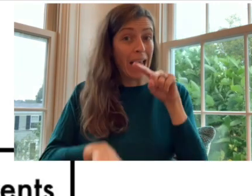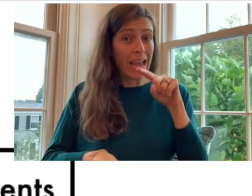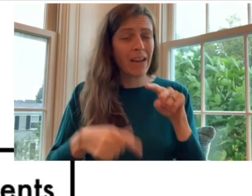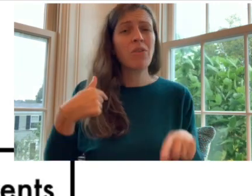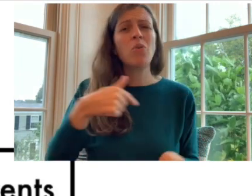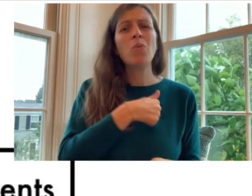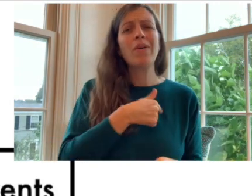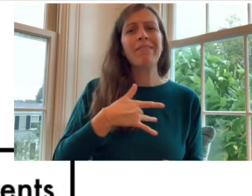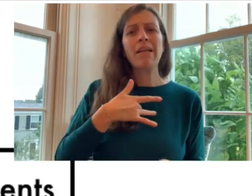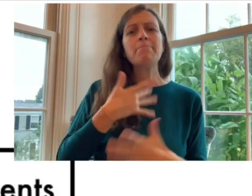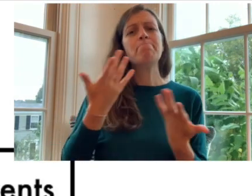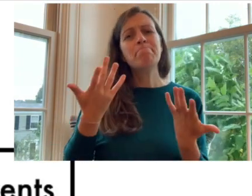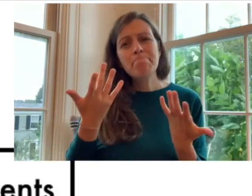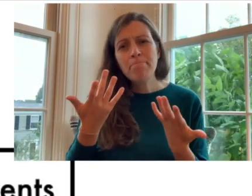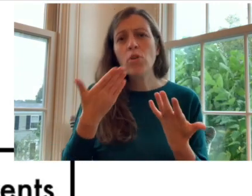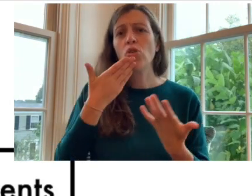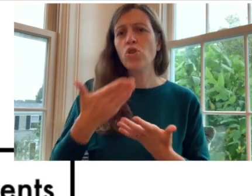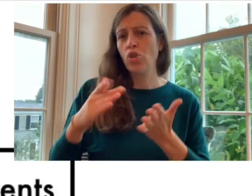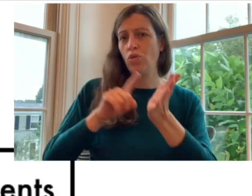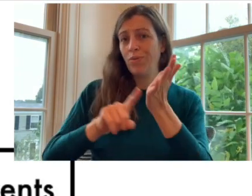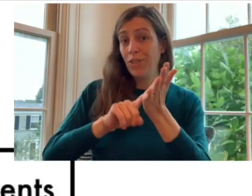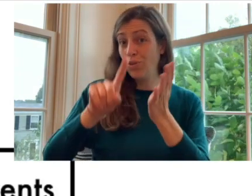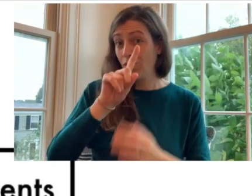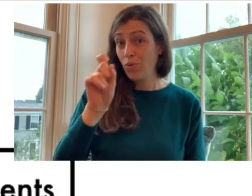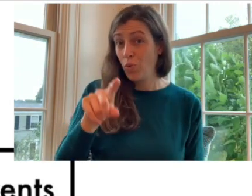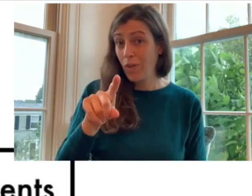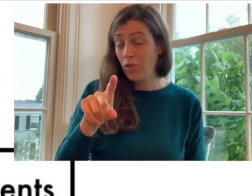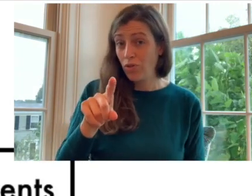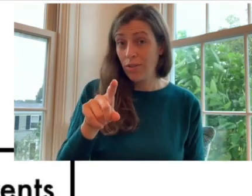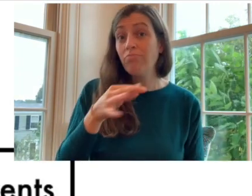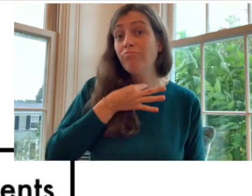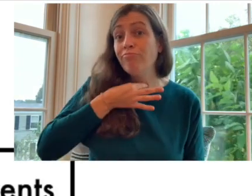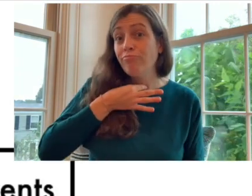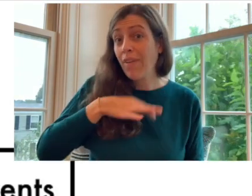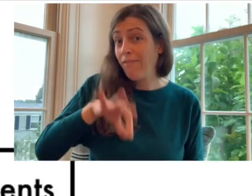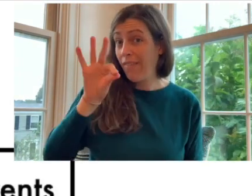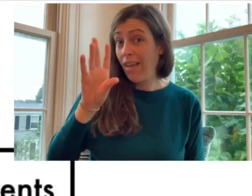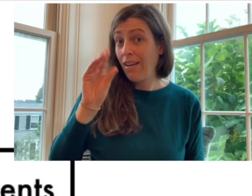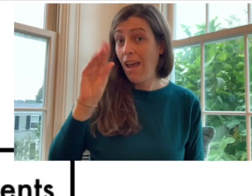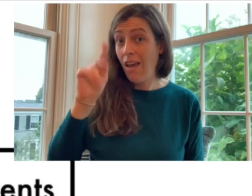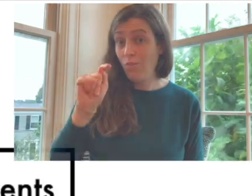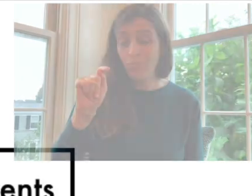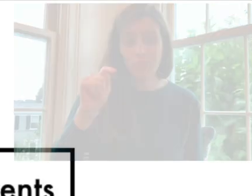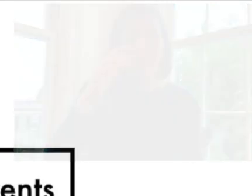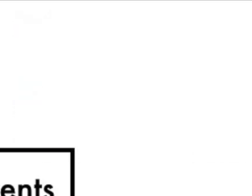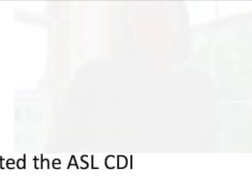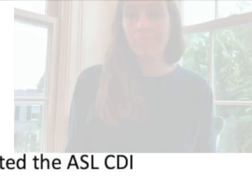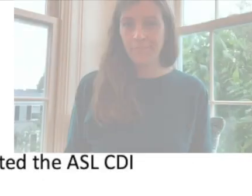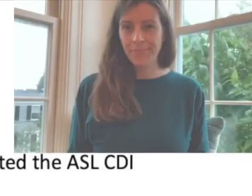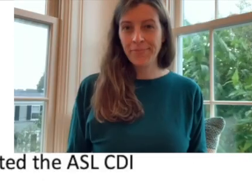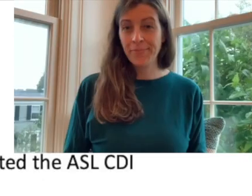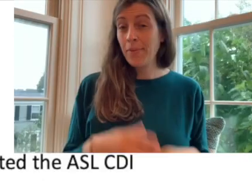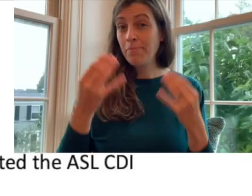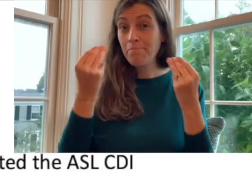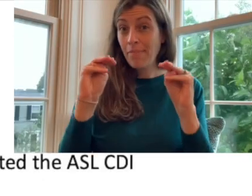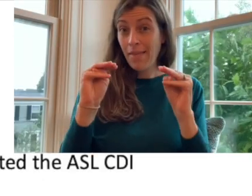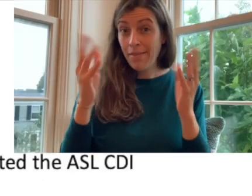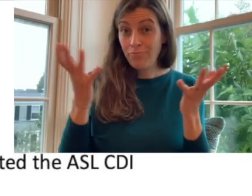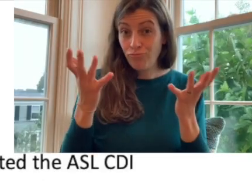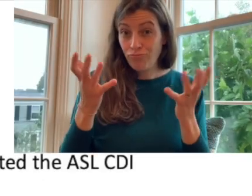And some people out there assume that parents who are hearing and learning ASL alongside their children can't do so. So we wanted to take that as